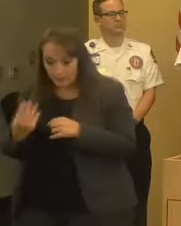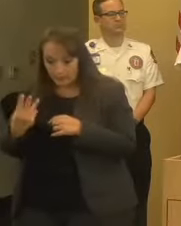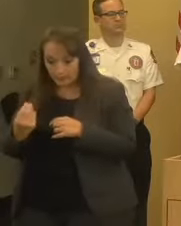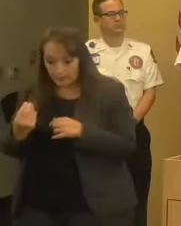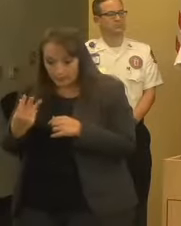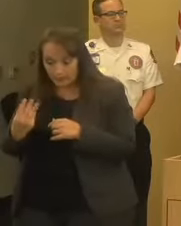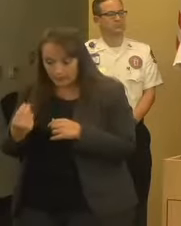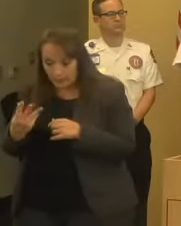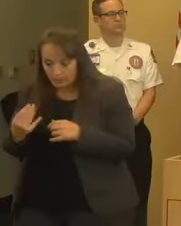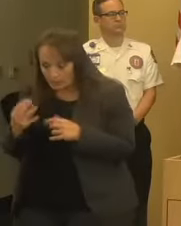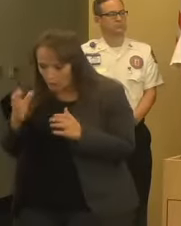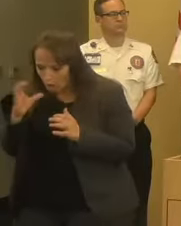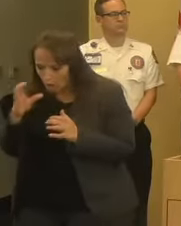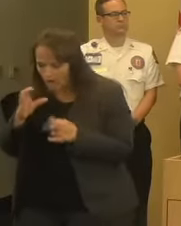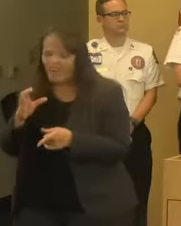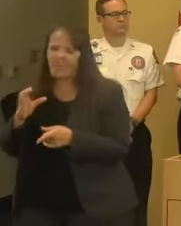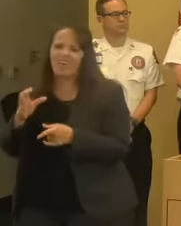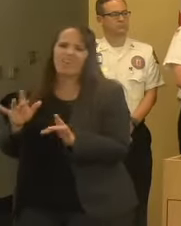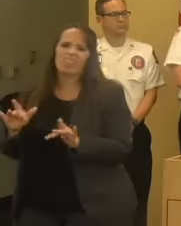sending out a false distress alert.